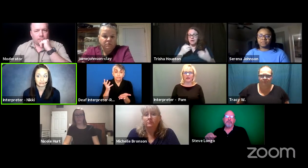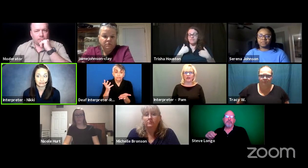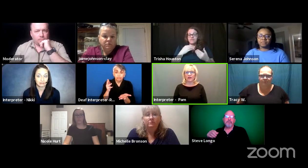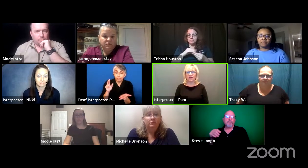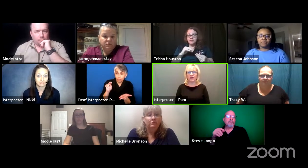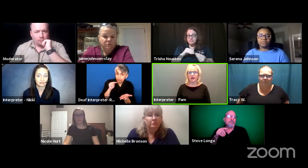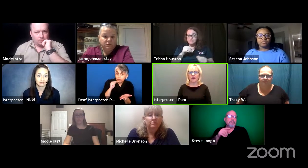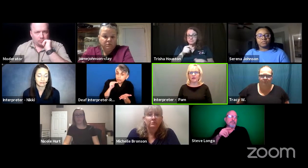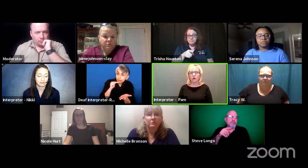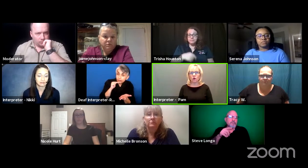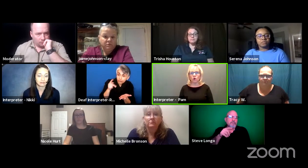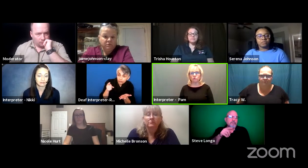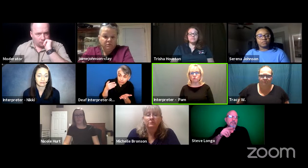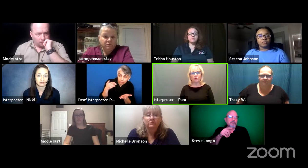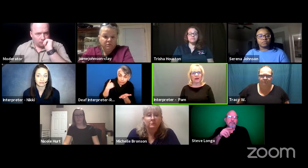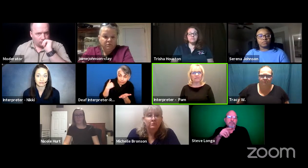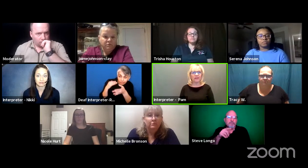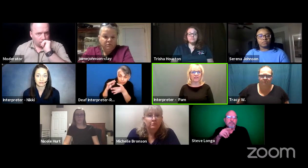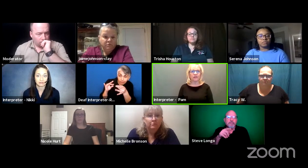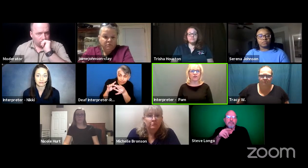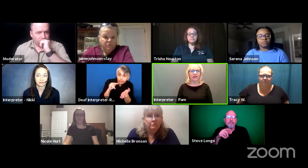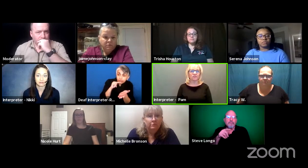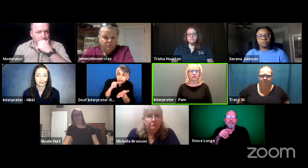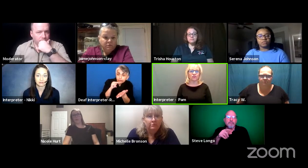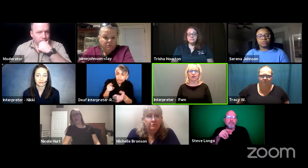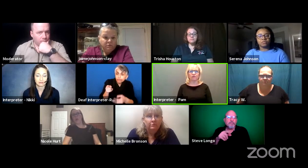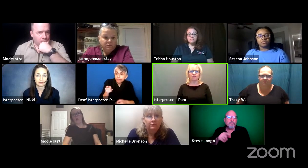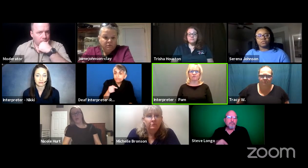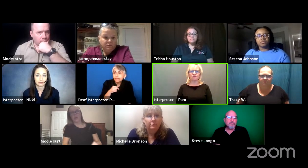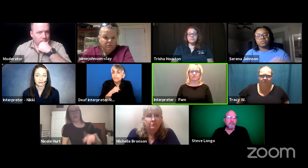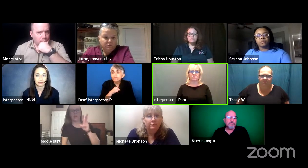Okay. Nicole, do you have anything you'd like to share?